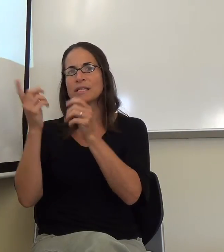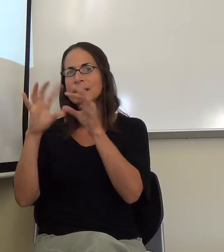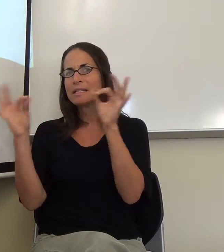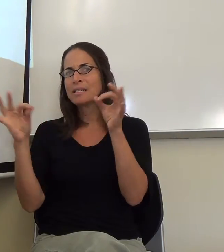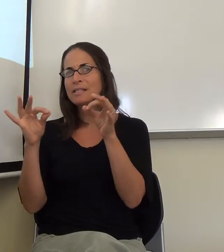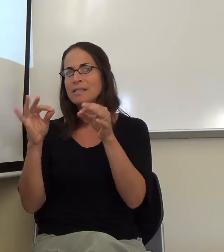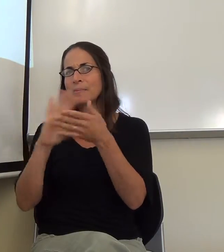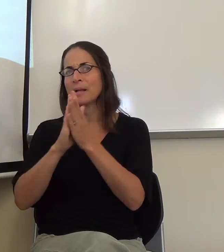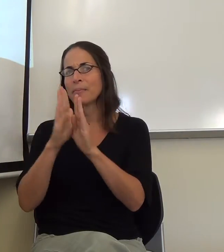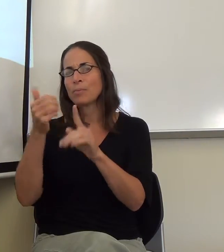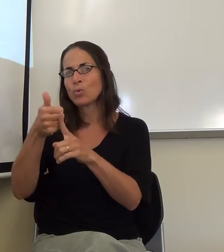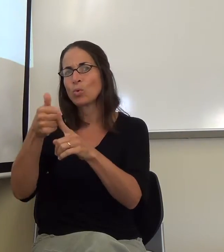understand?